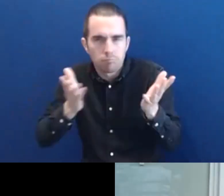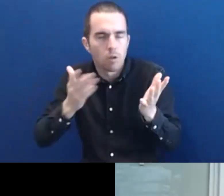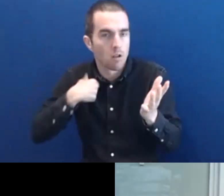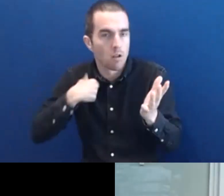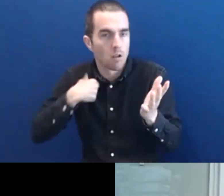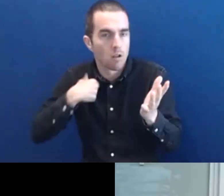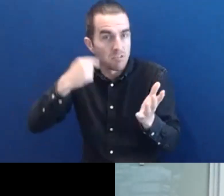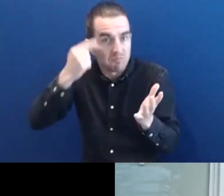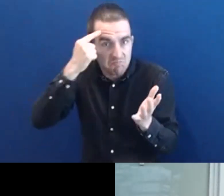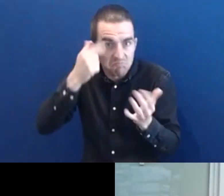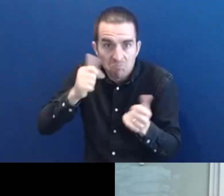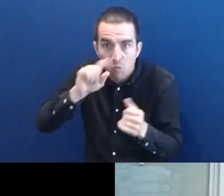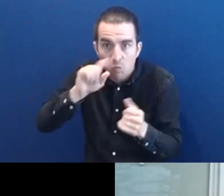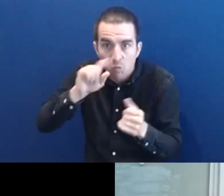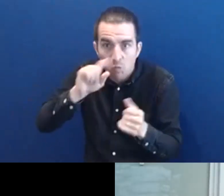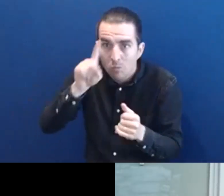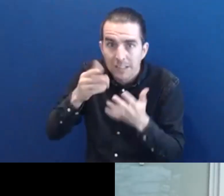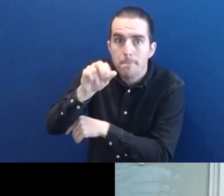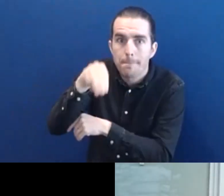to respond to that one.